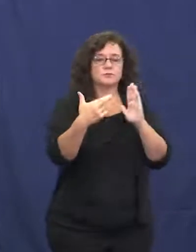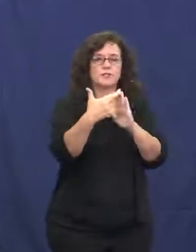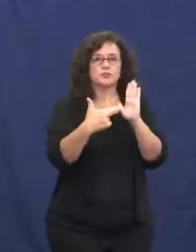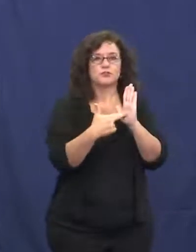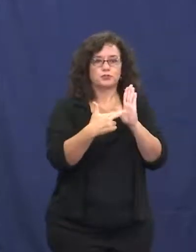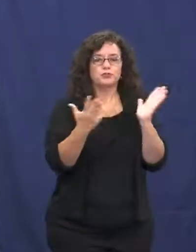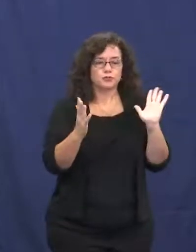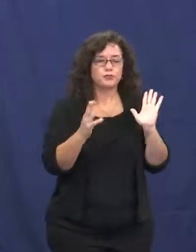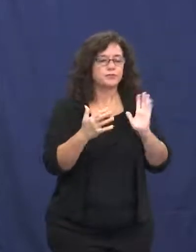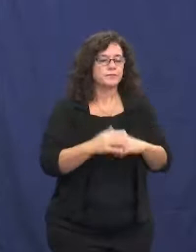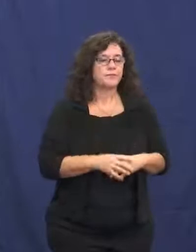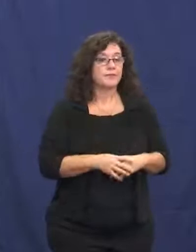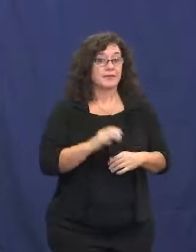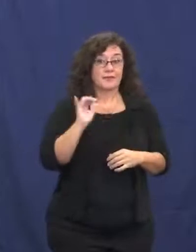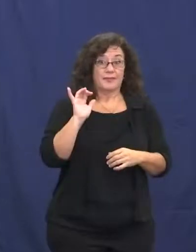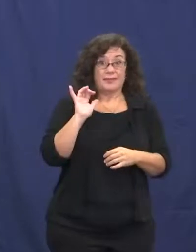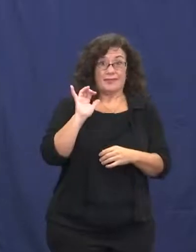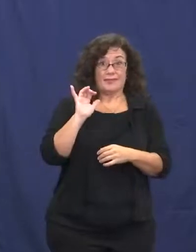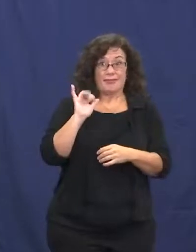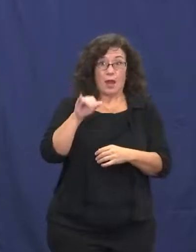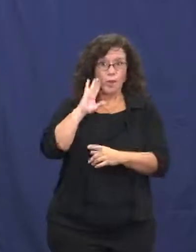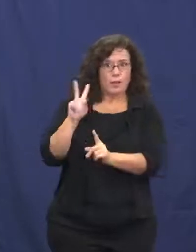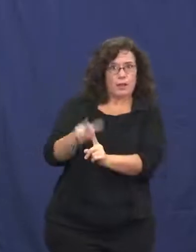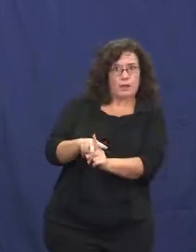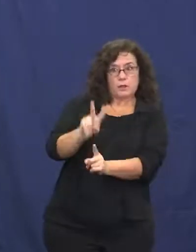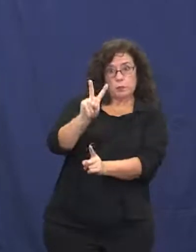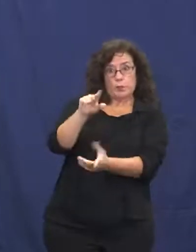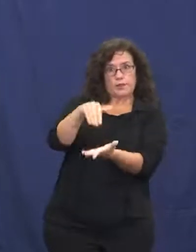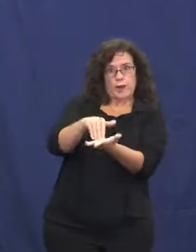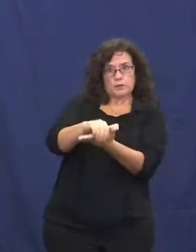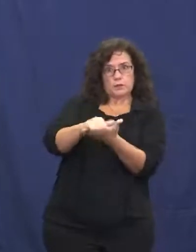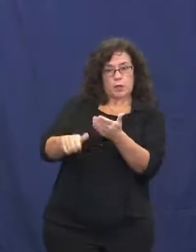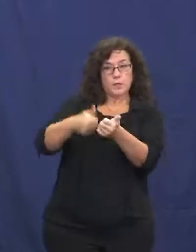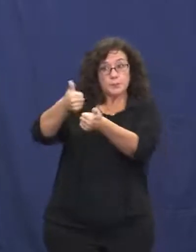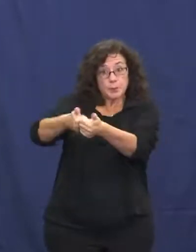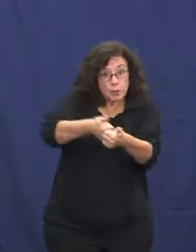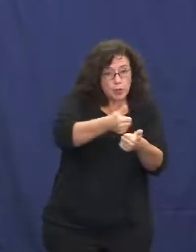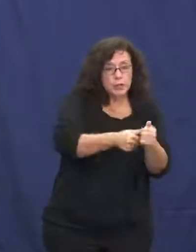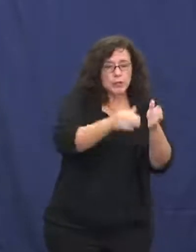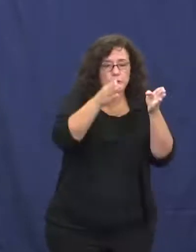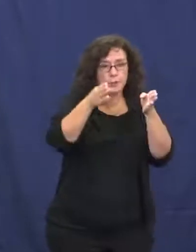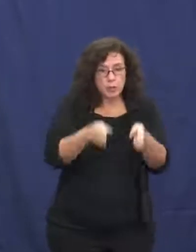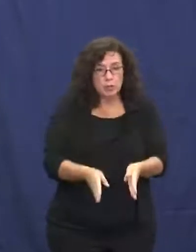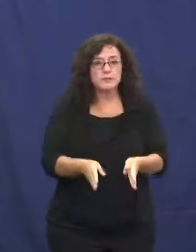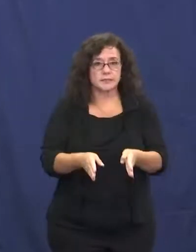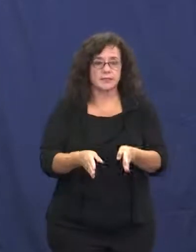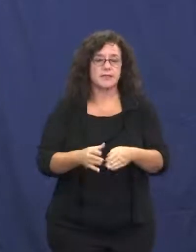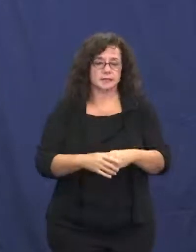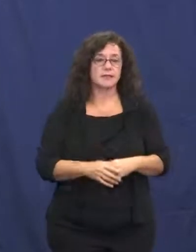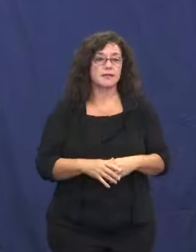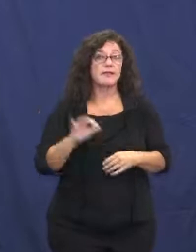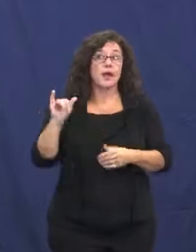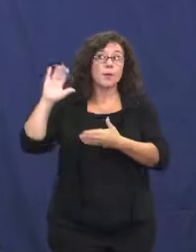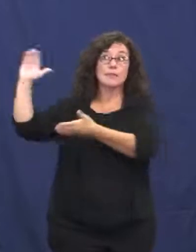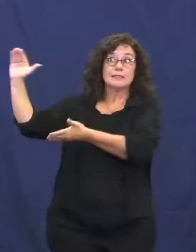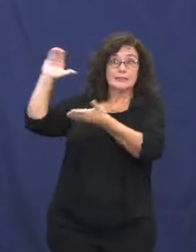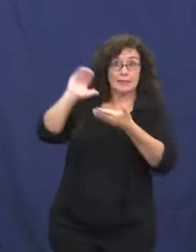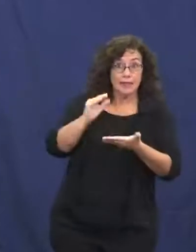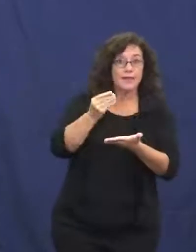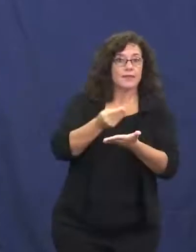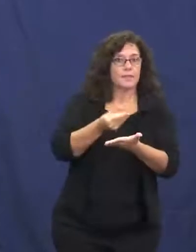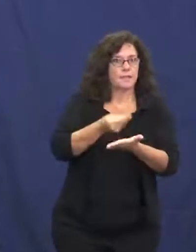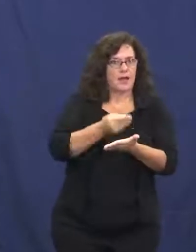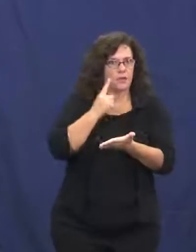can add up to an amount that is much greater in which the Ventura County uses for the umbrella services that we provide